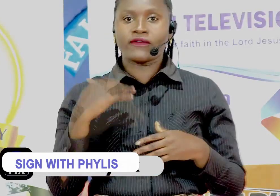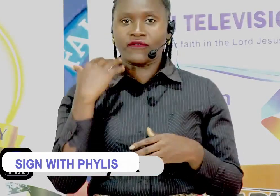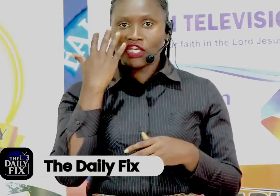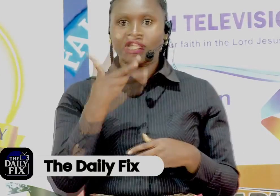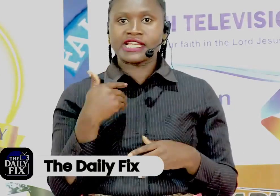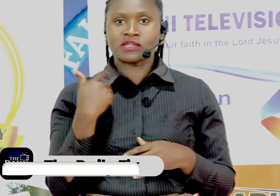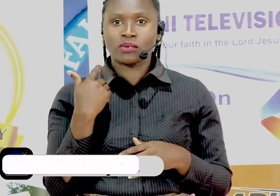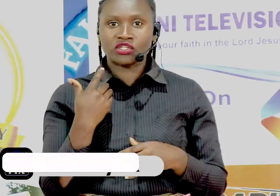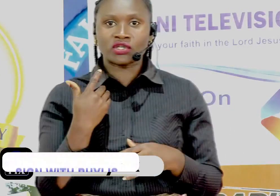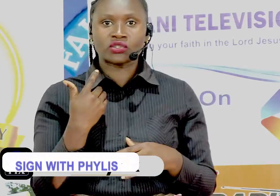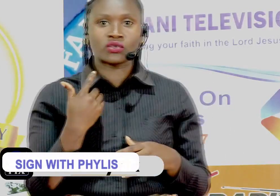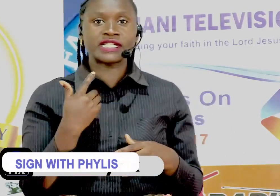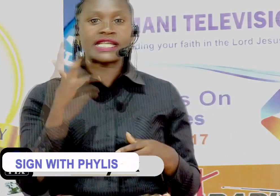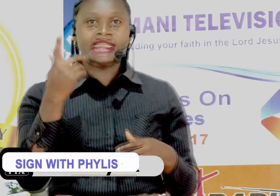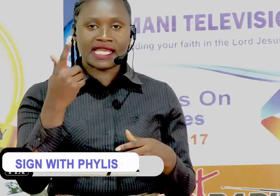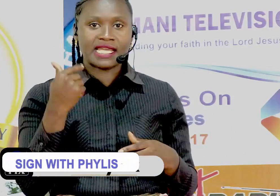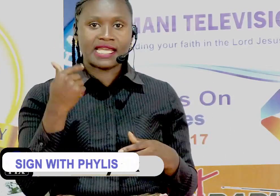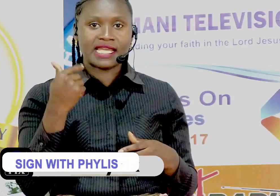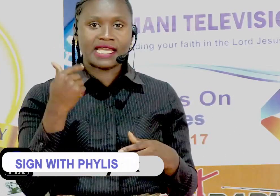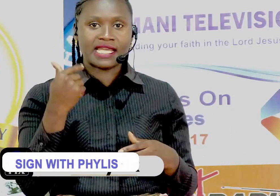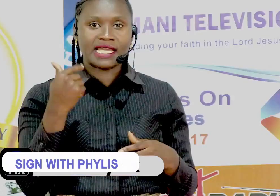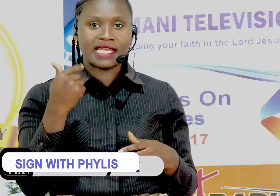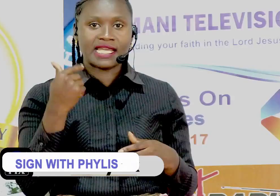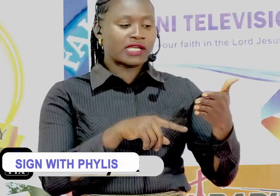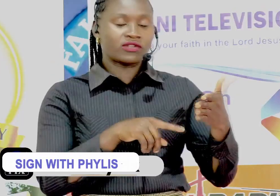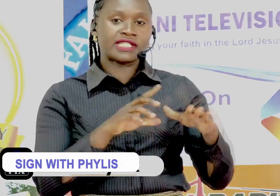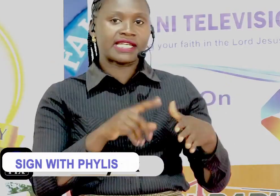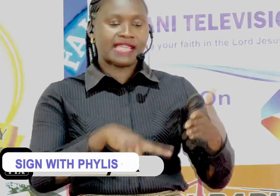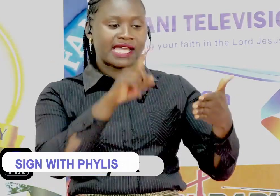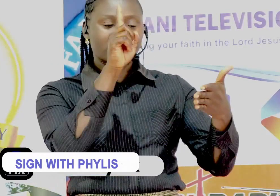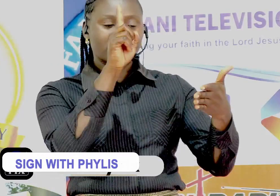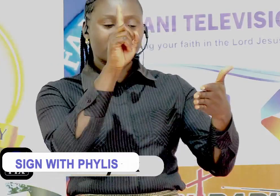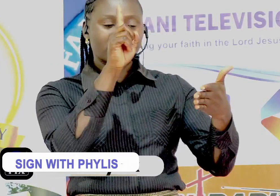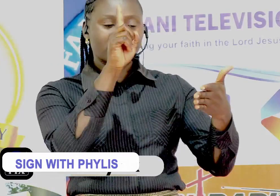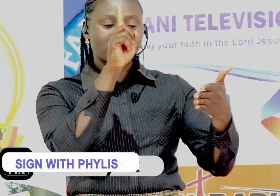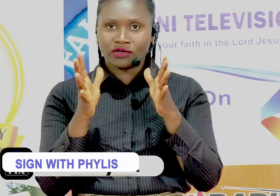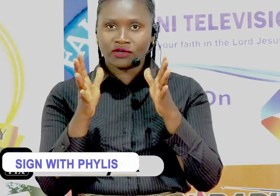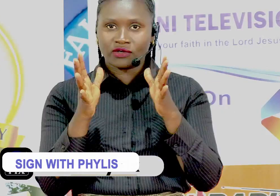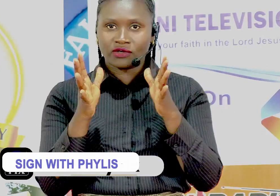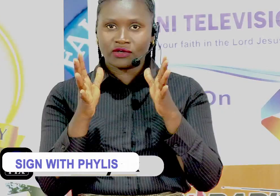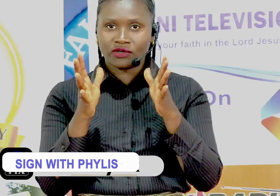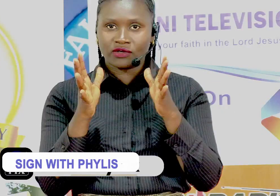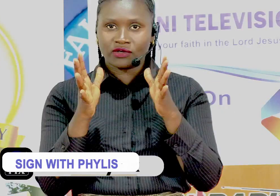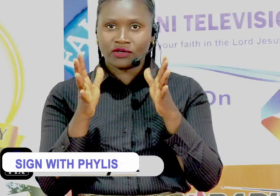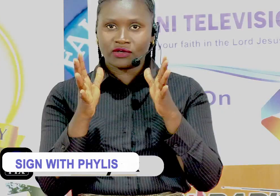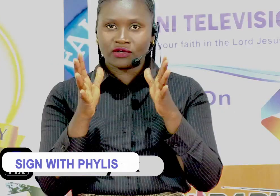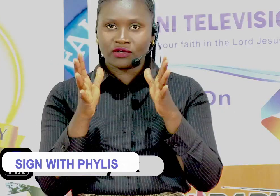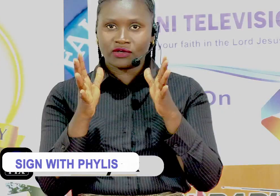facial expression should say it. So you cannot just ask what and then you're just looking like that. But remember your